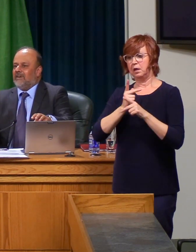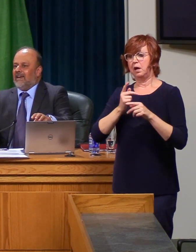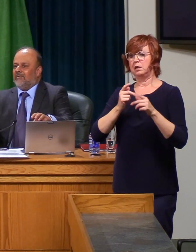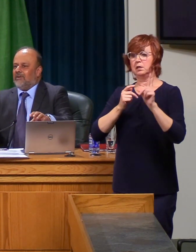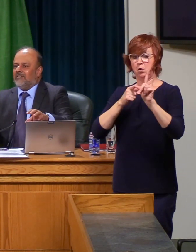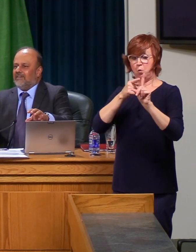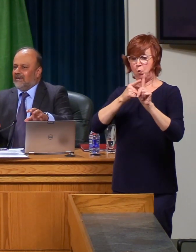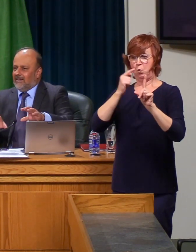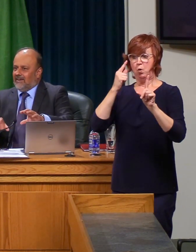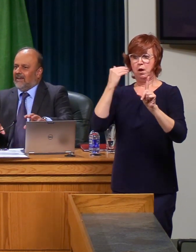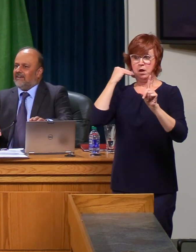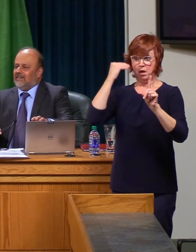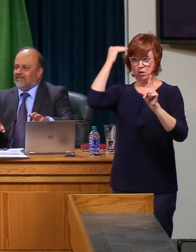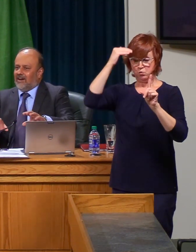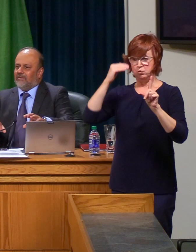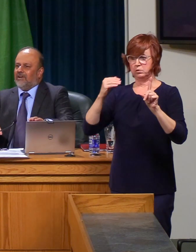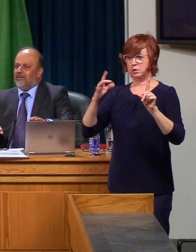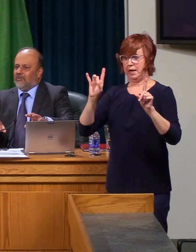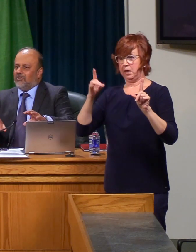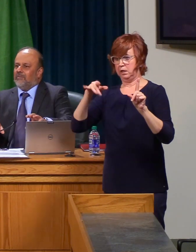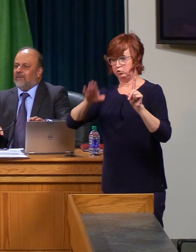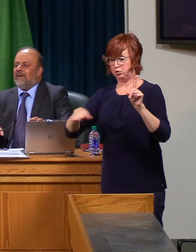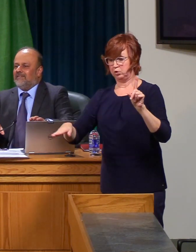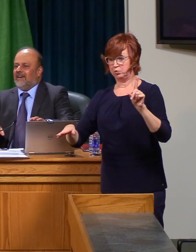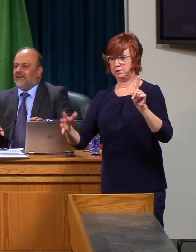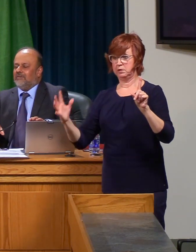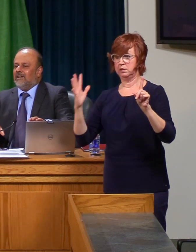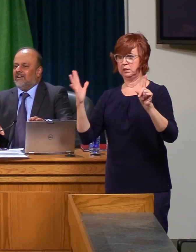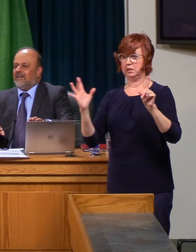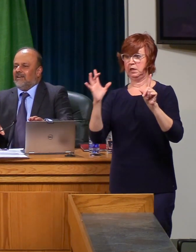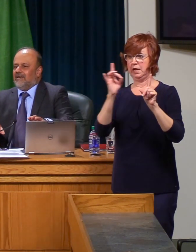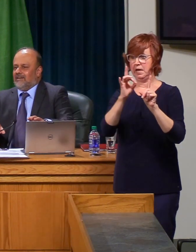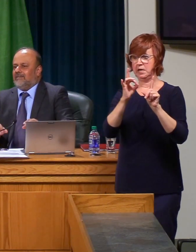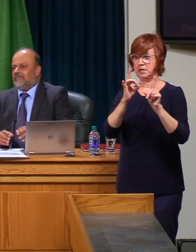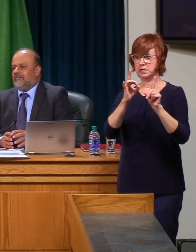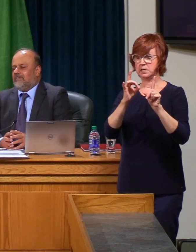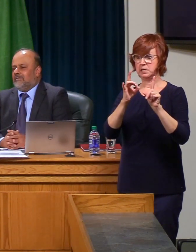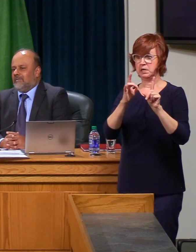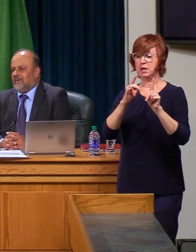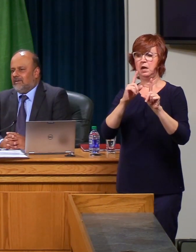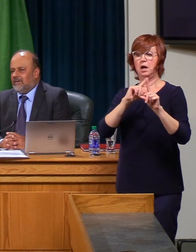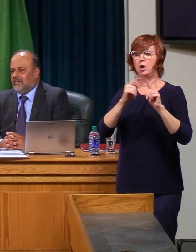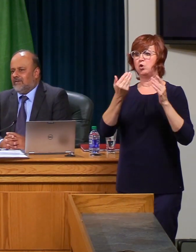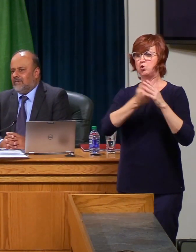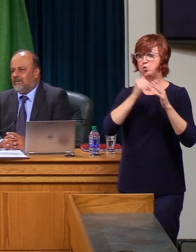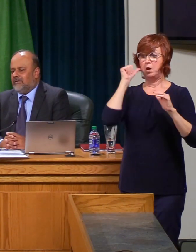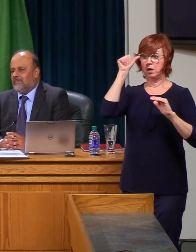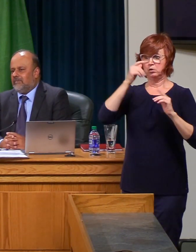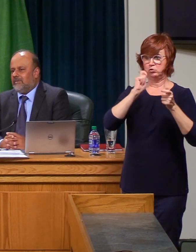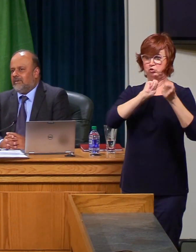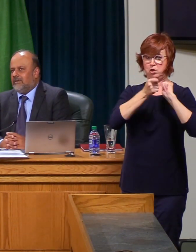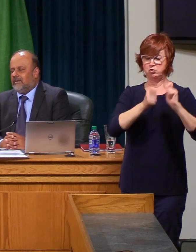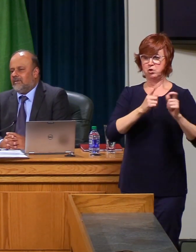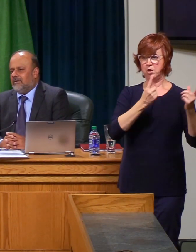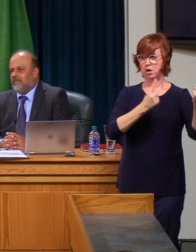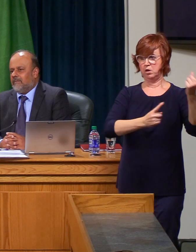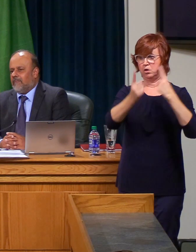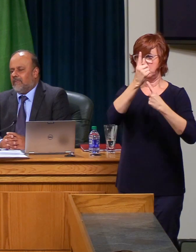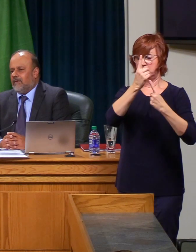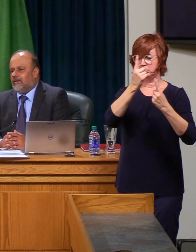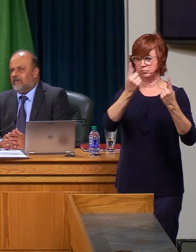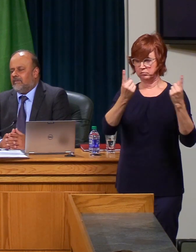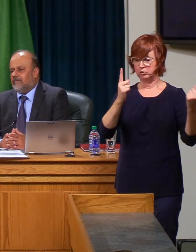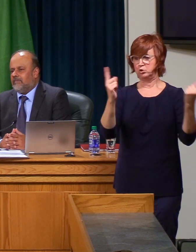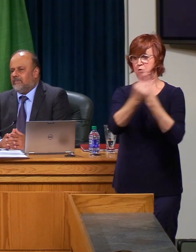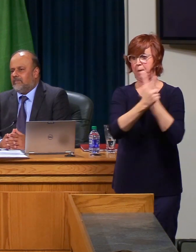much as you can, because as things calm down, you want to minimize that as well. And just follow up to move on to